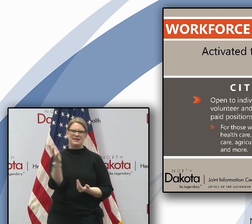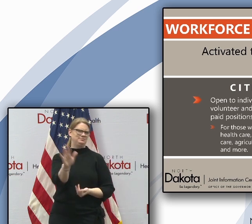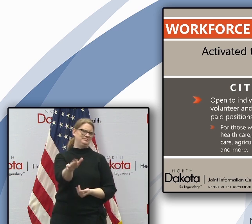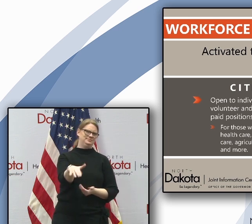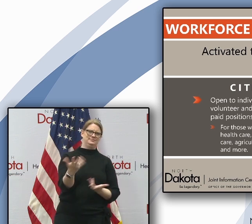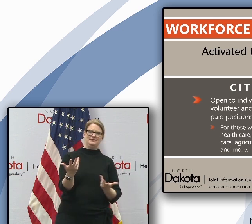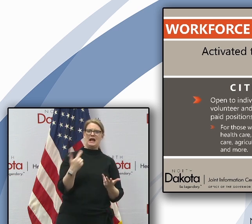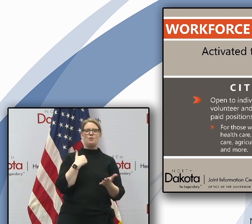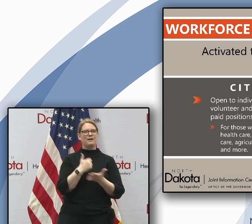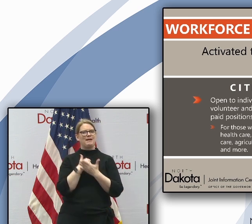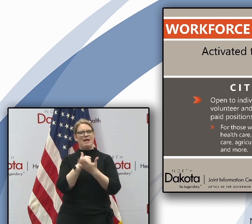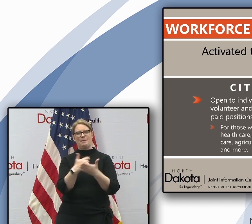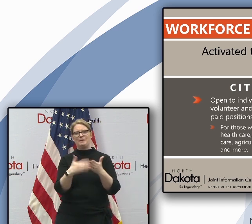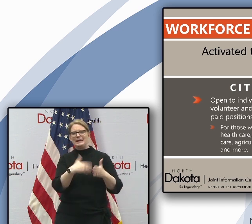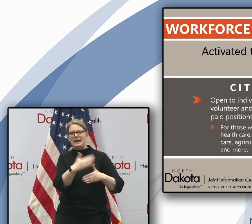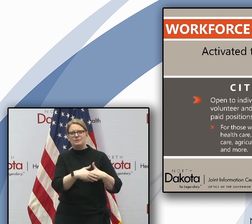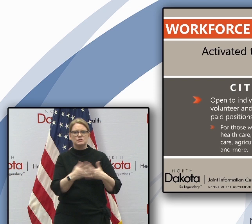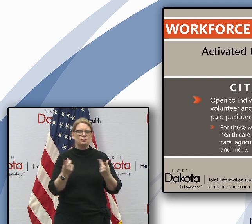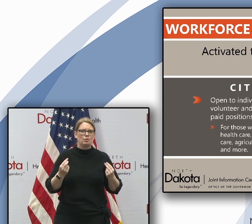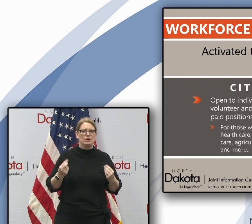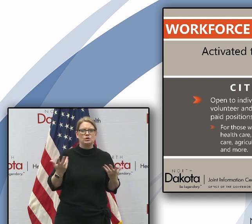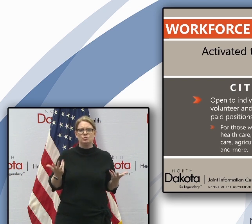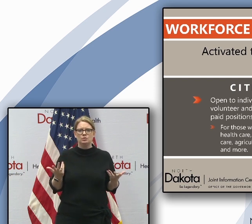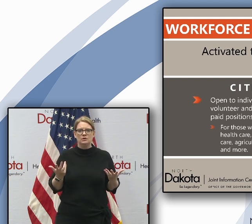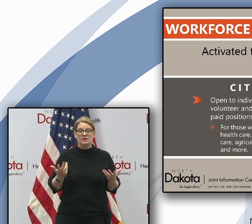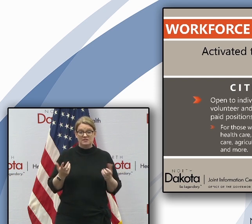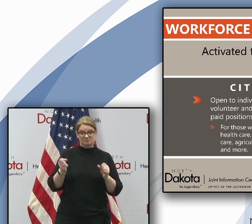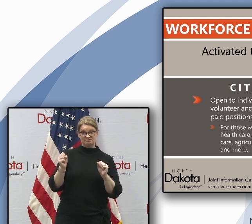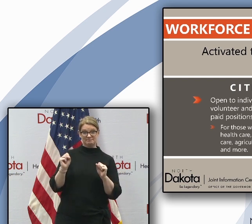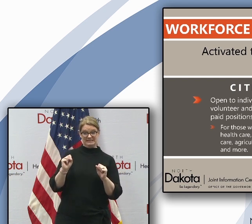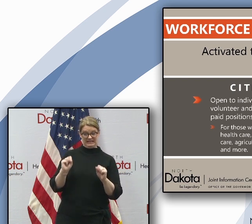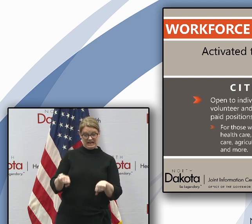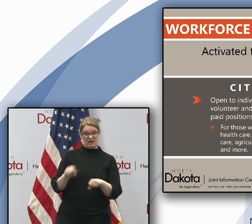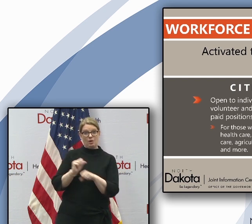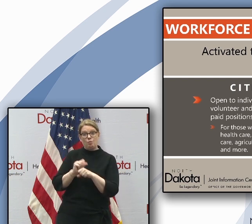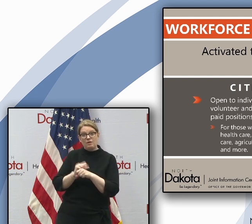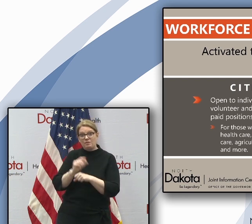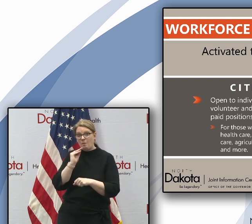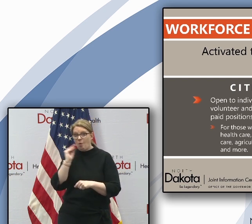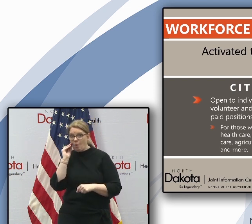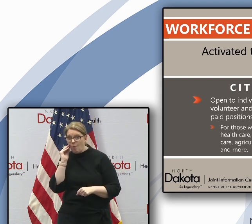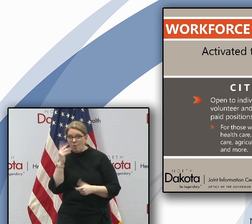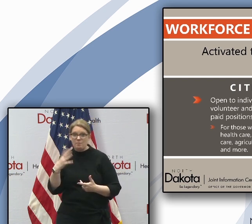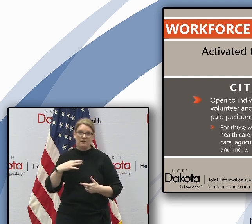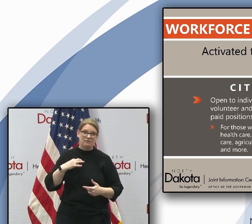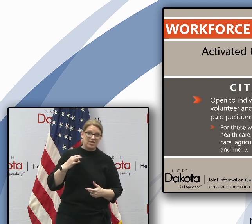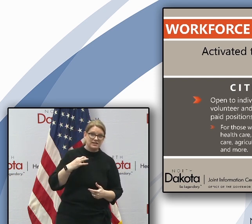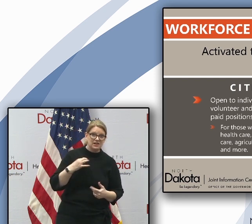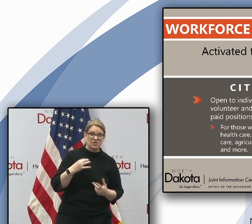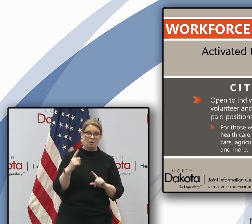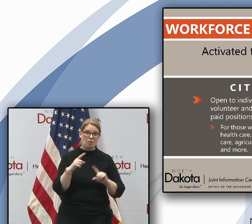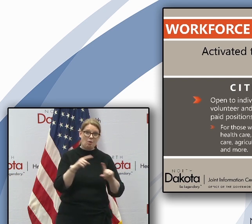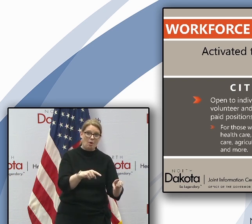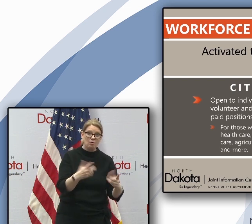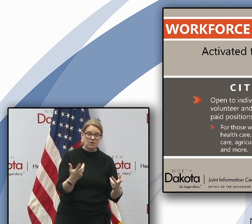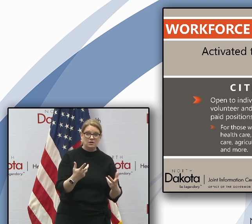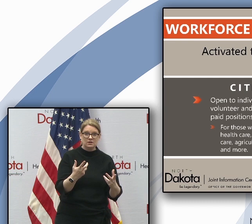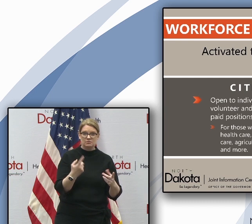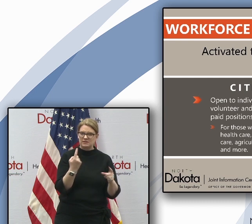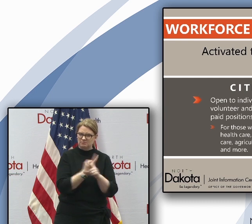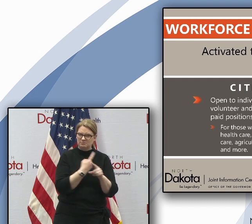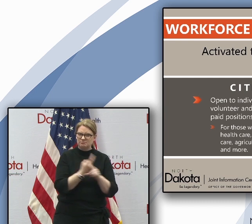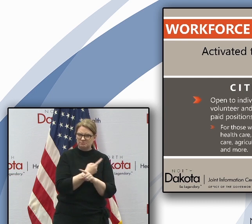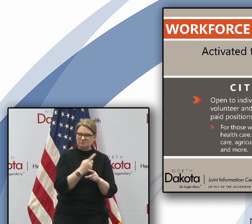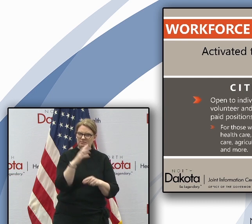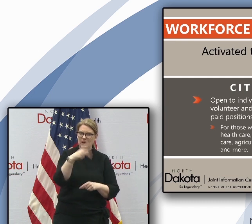out, help my neighbors, how can I do that? And can I do that working from home, or can I do that volunteering with the right kind of